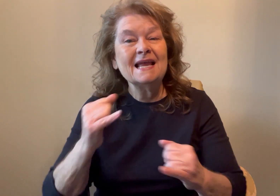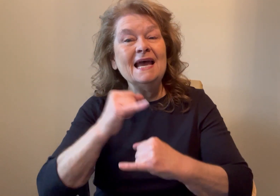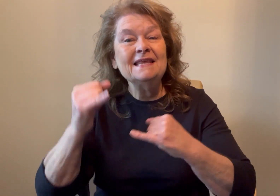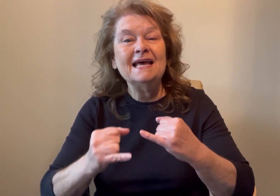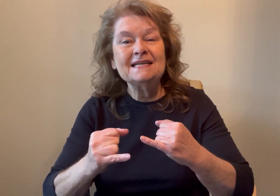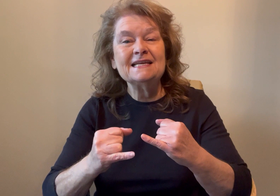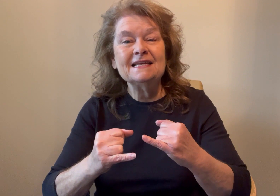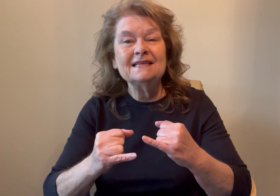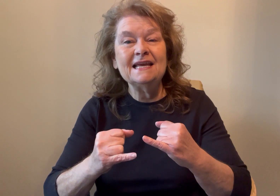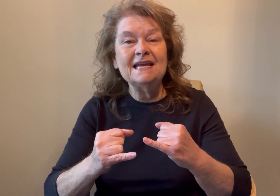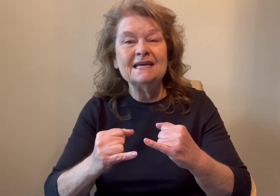And that's the end,